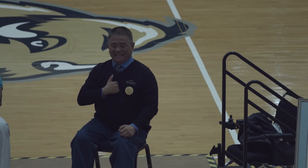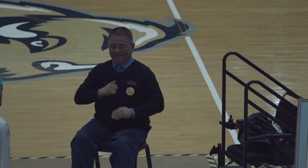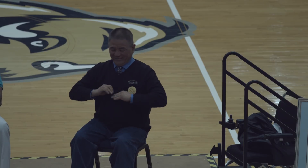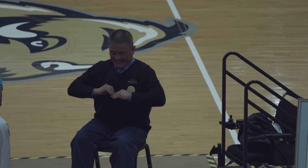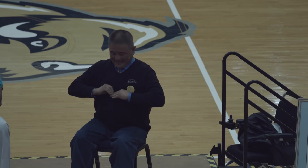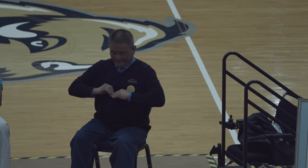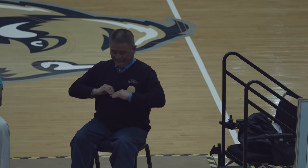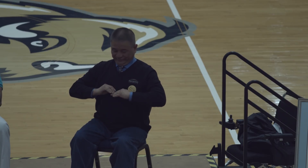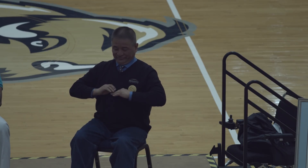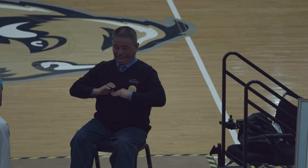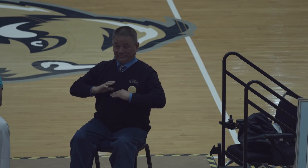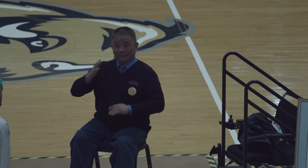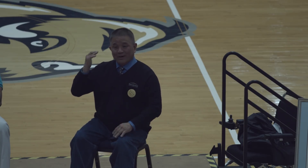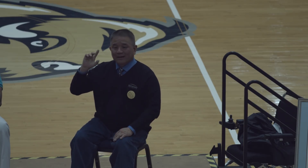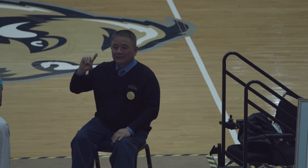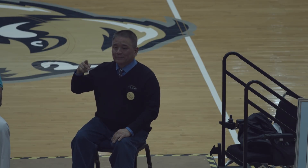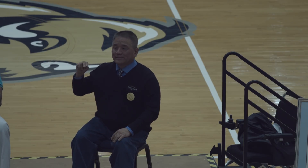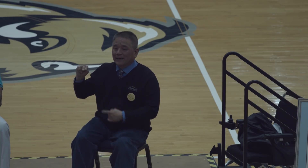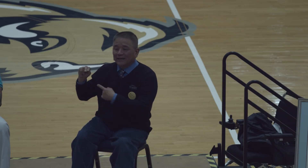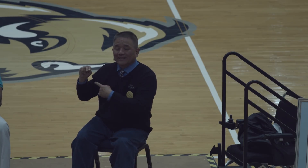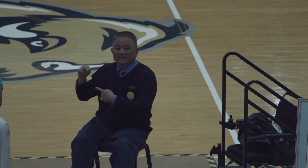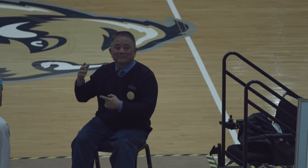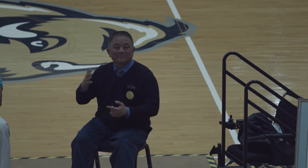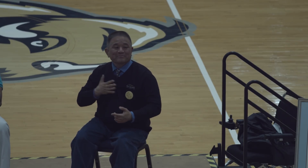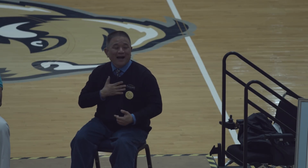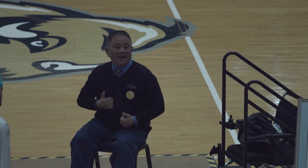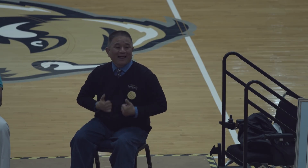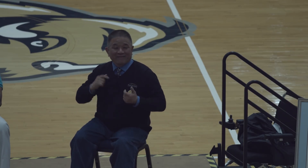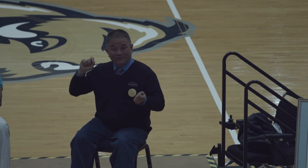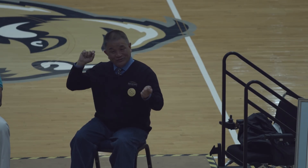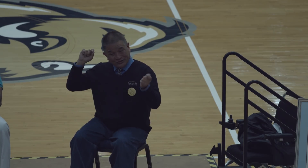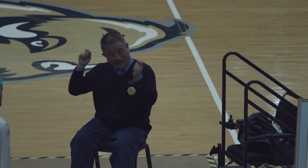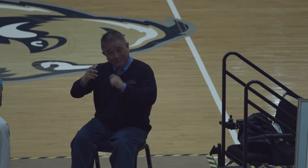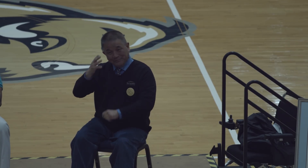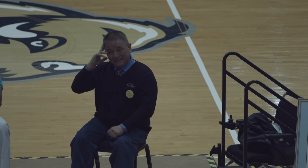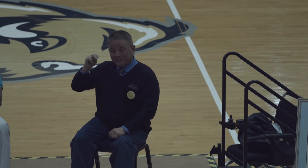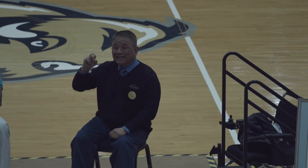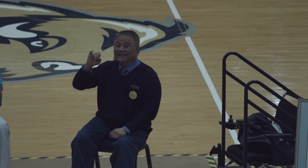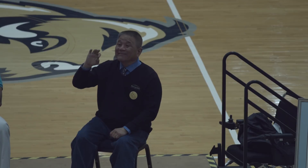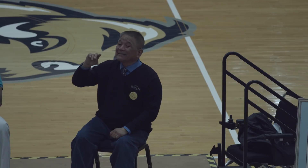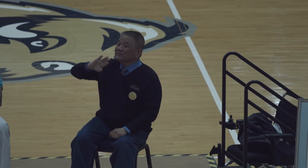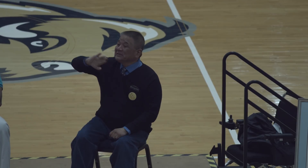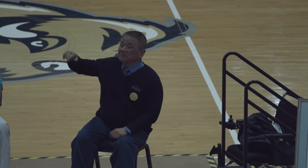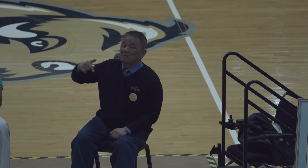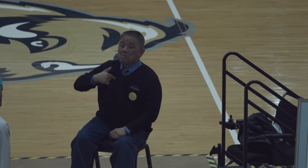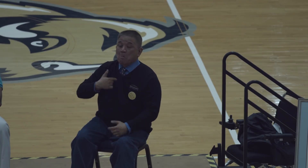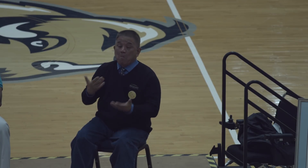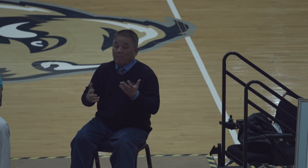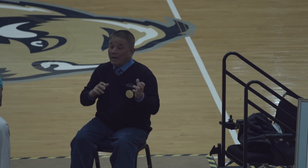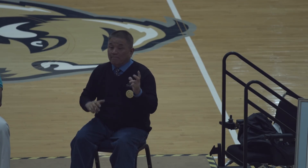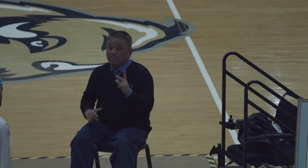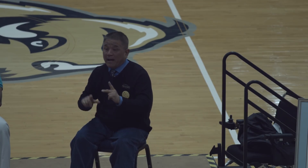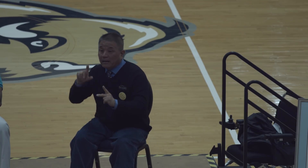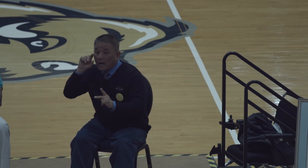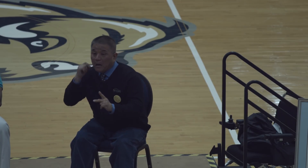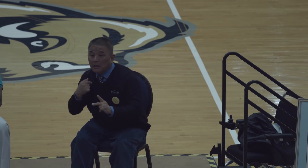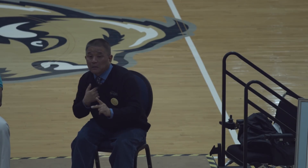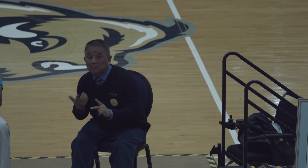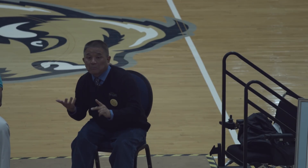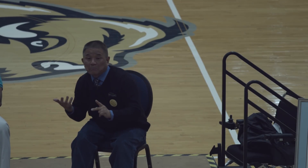my ability to travel the world and see the world was increased, in fact. I'm forever thankful to DPN. If it